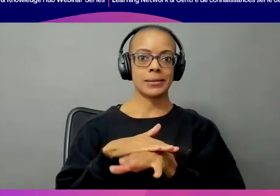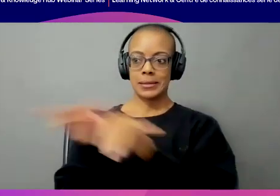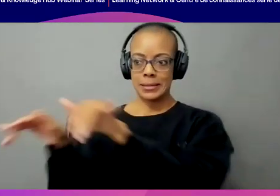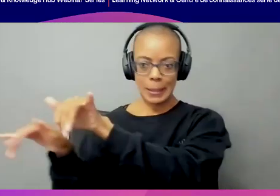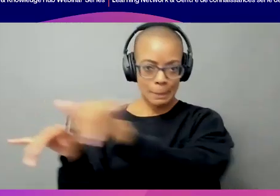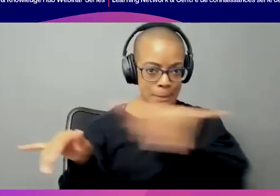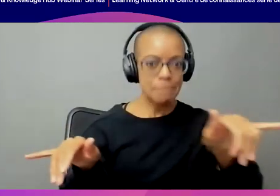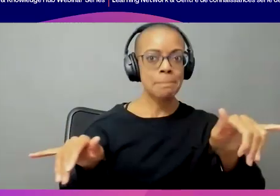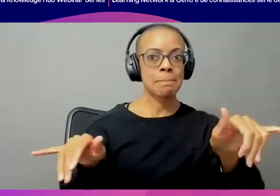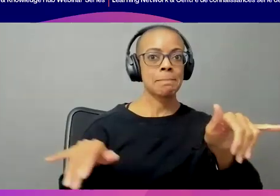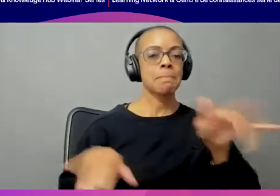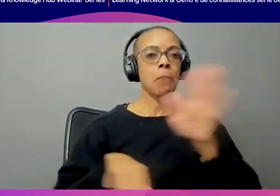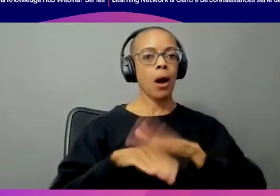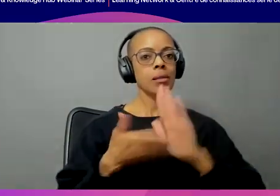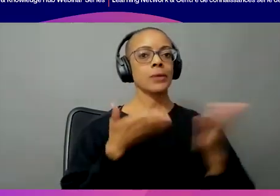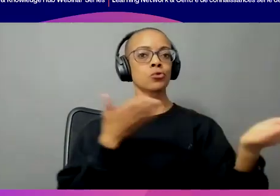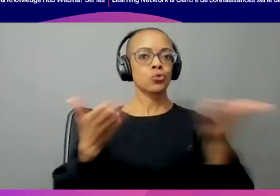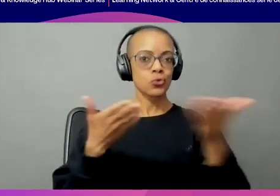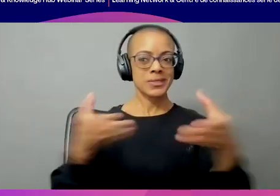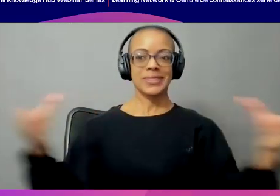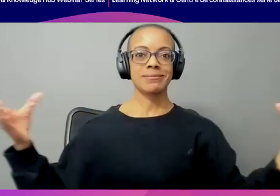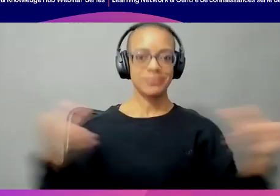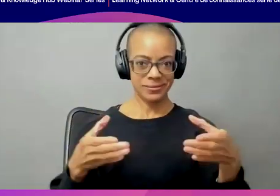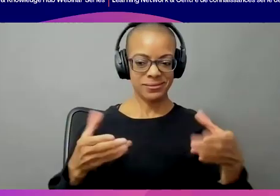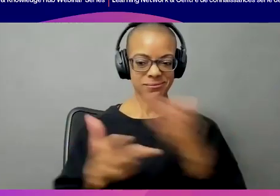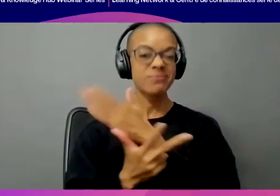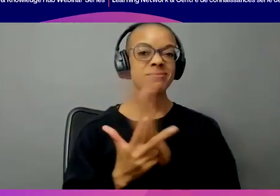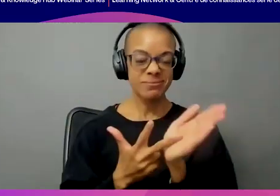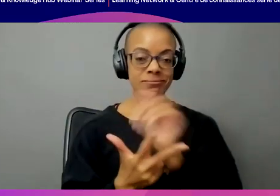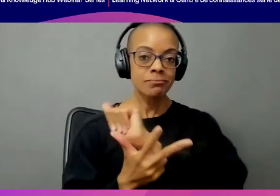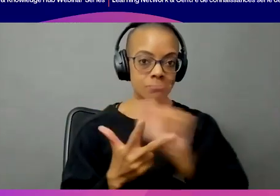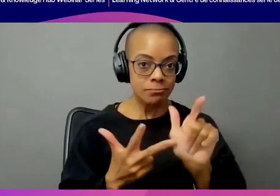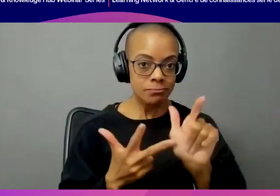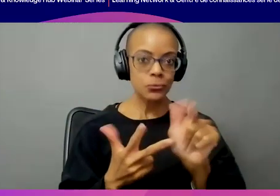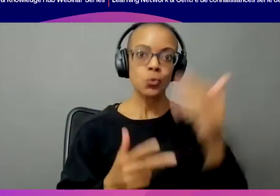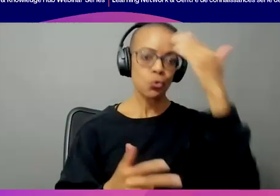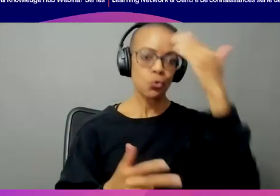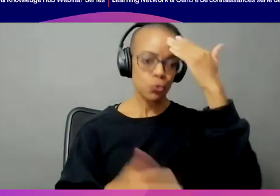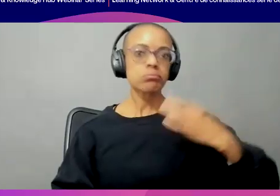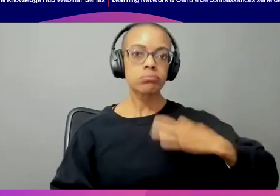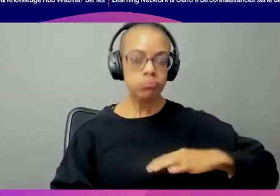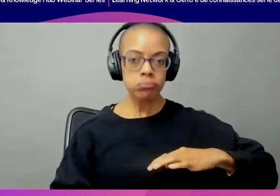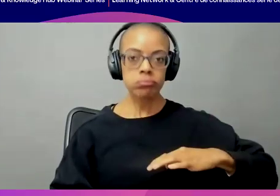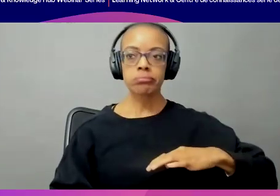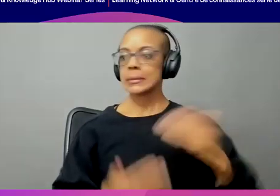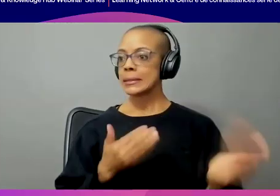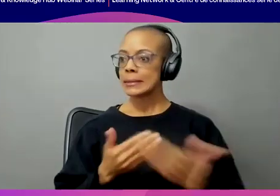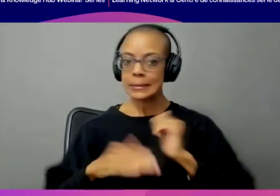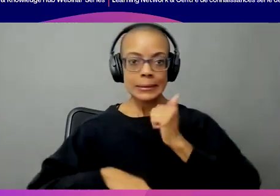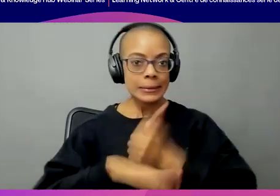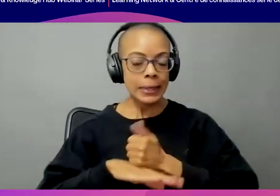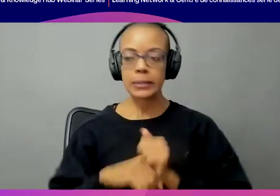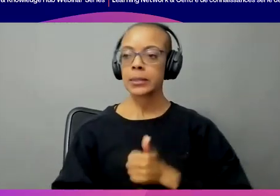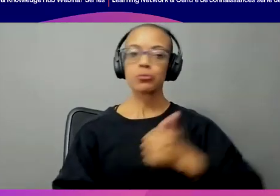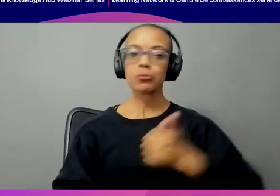in order to bring people together. And we've heard about the advantages in terms of the practicalities, transportation, childcare,